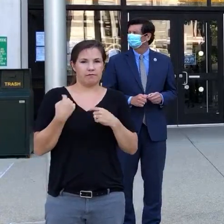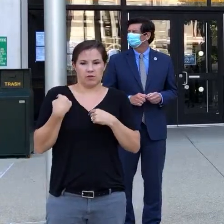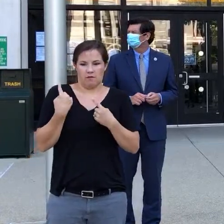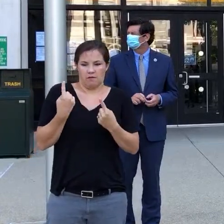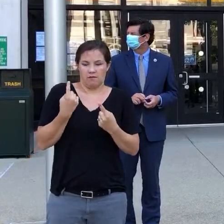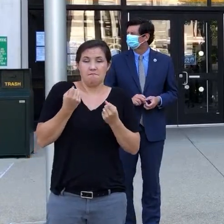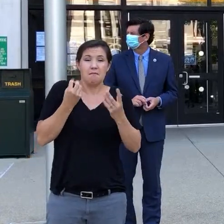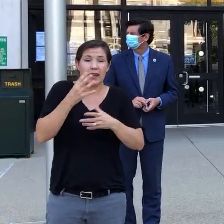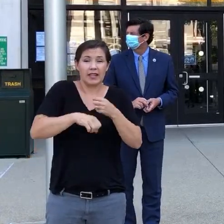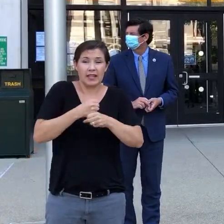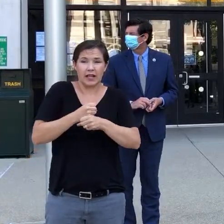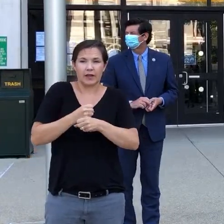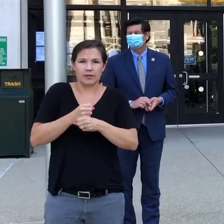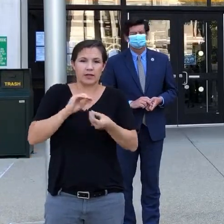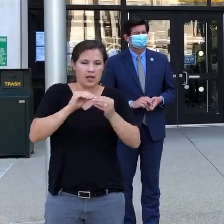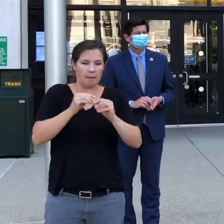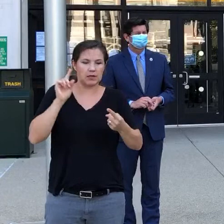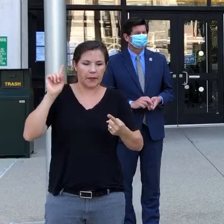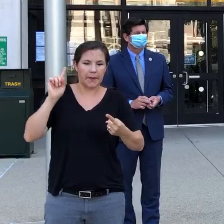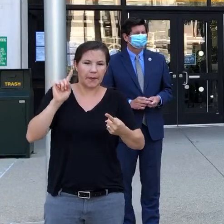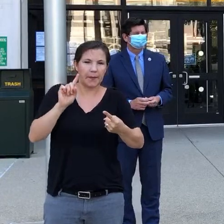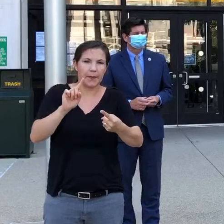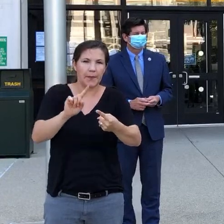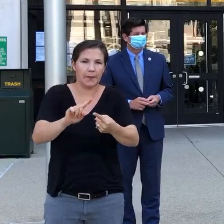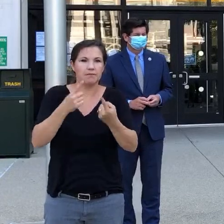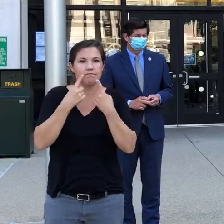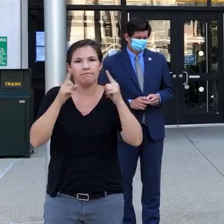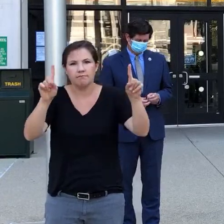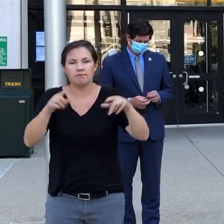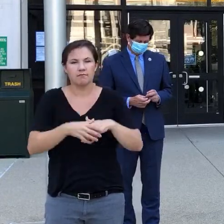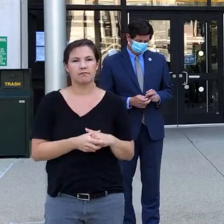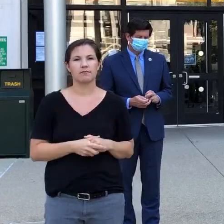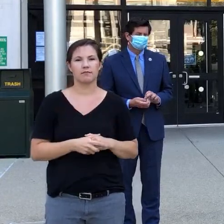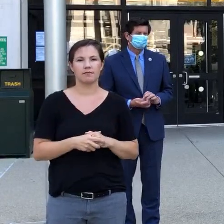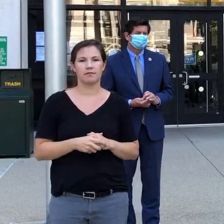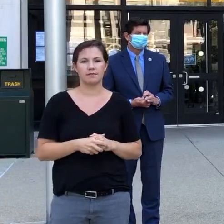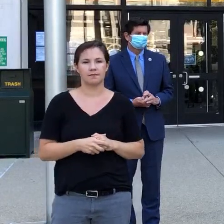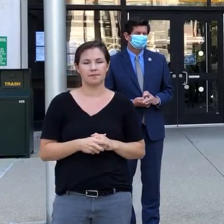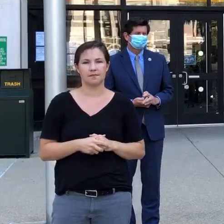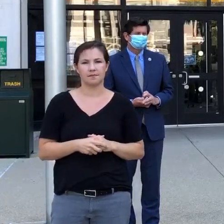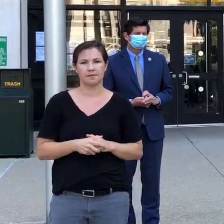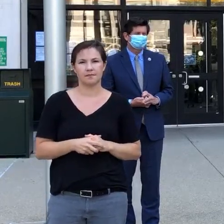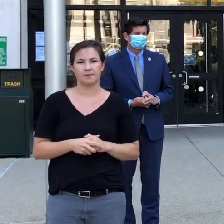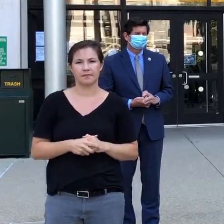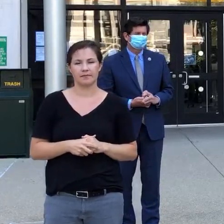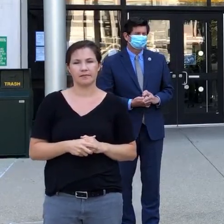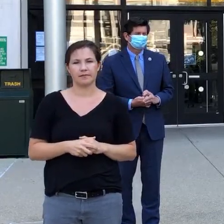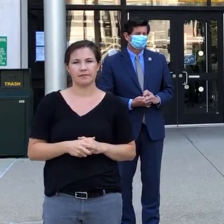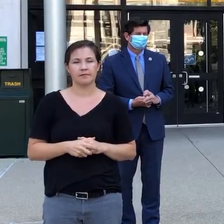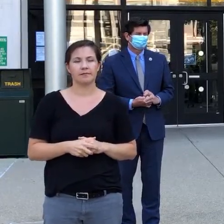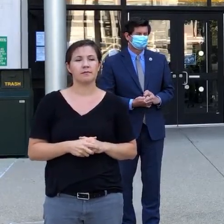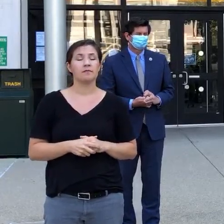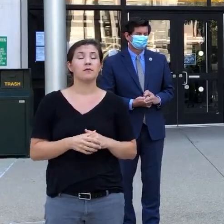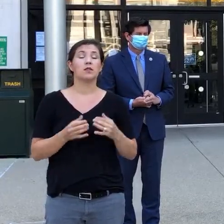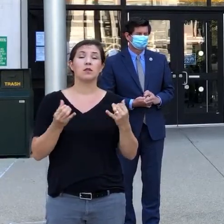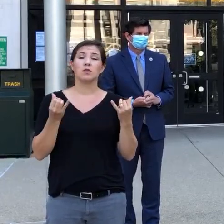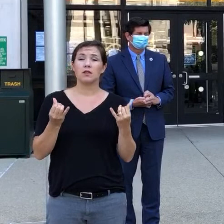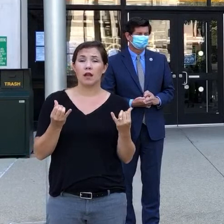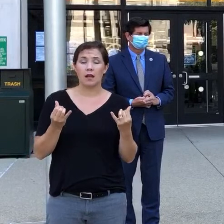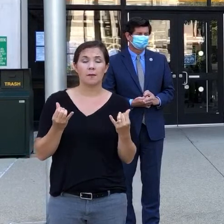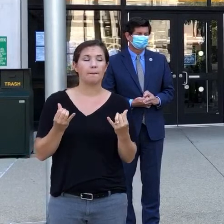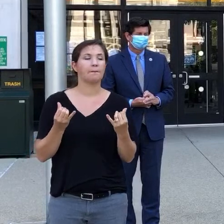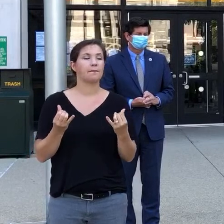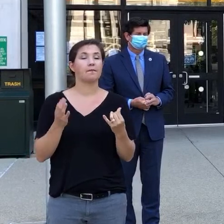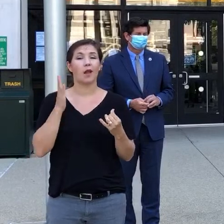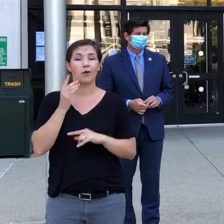years of decreasing the number of overdose deaths. So with that, I